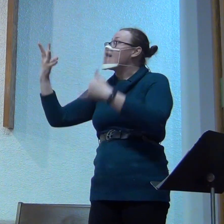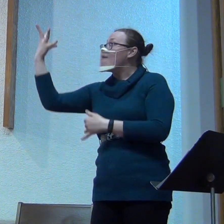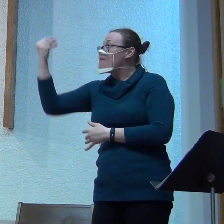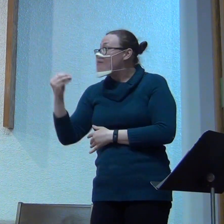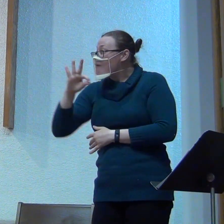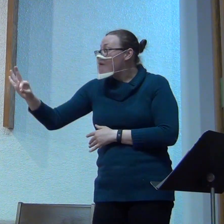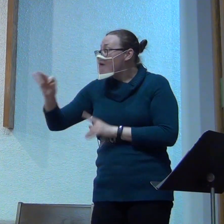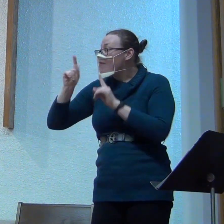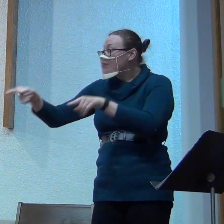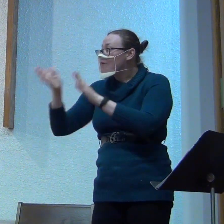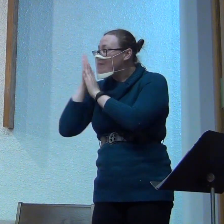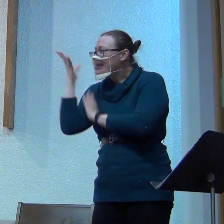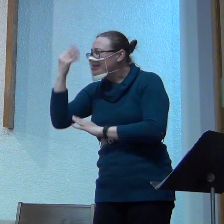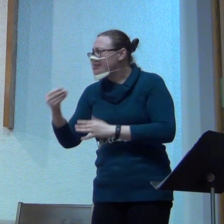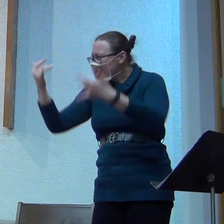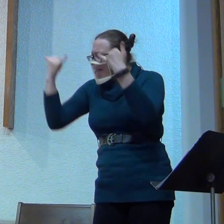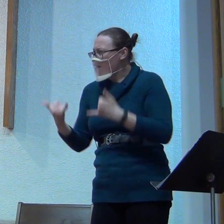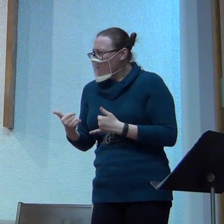bed."